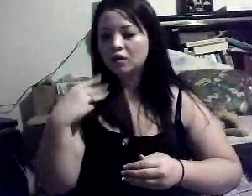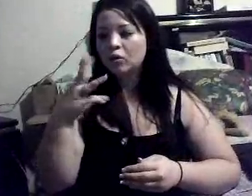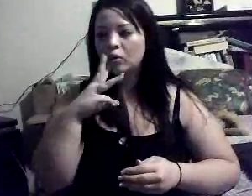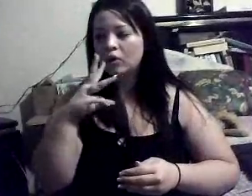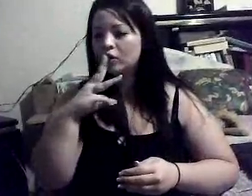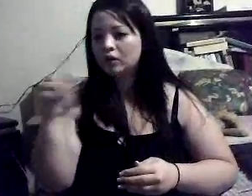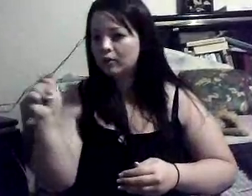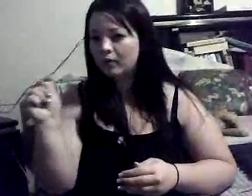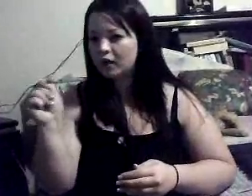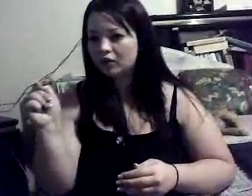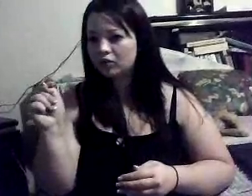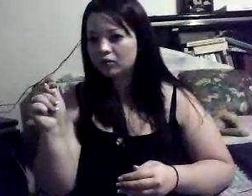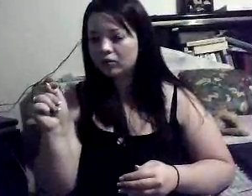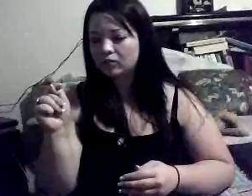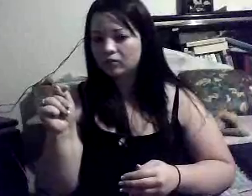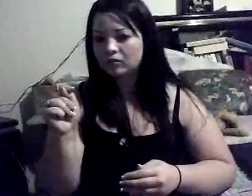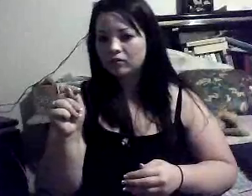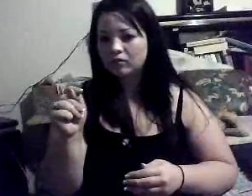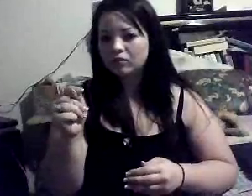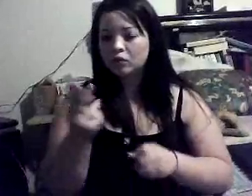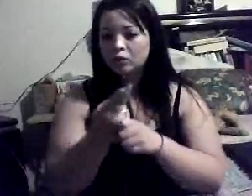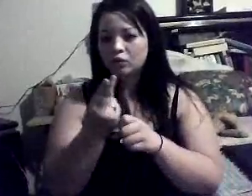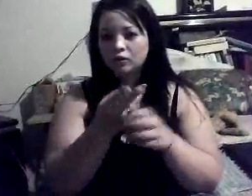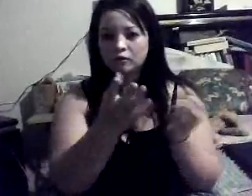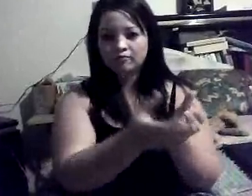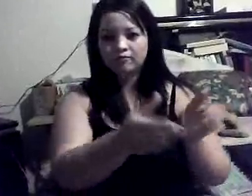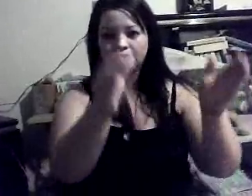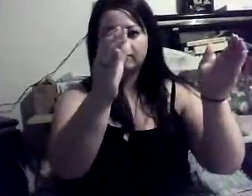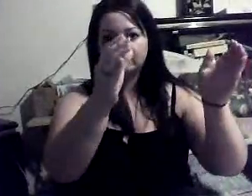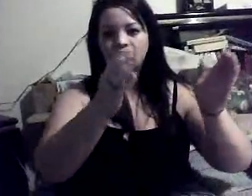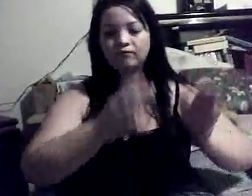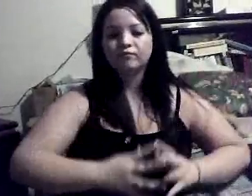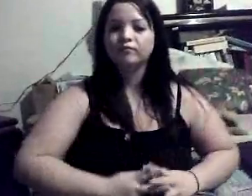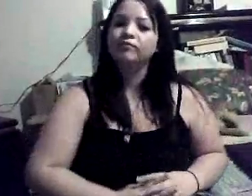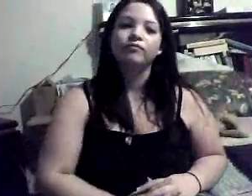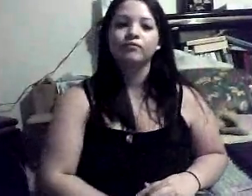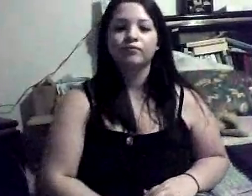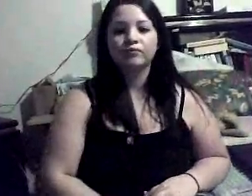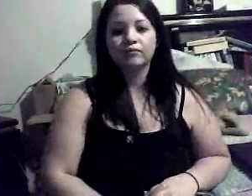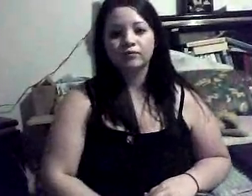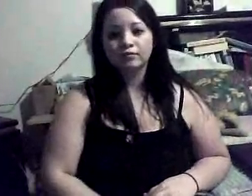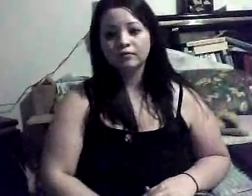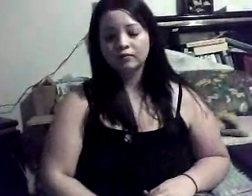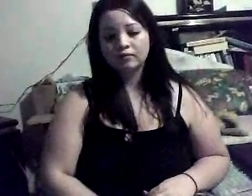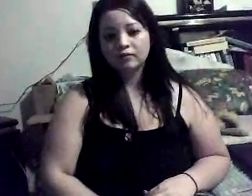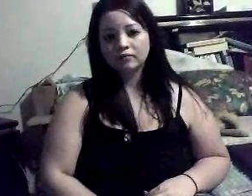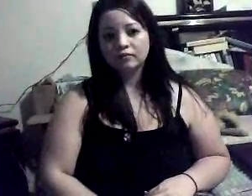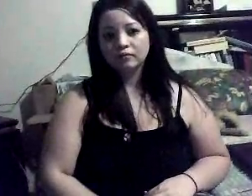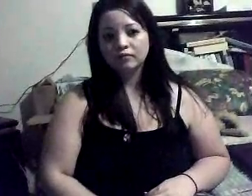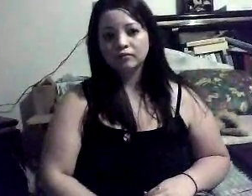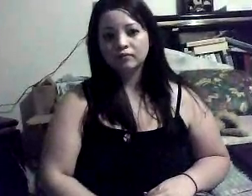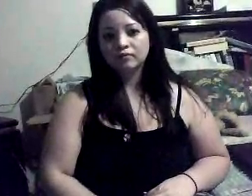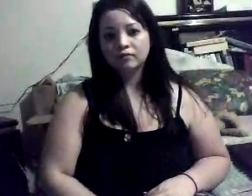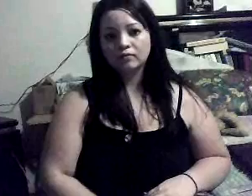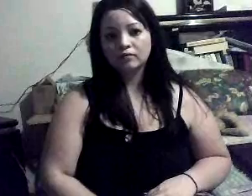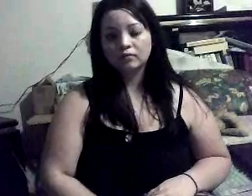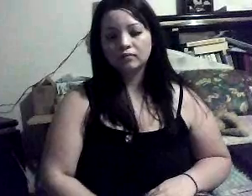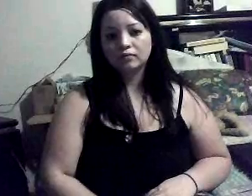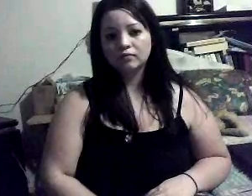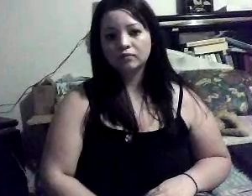Later on, when my grandparents died, I attended the auction, where unfortunately everything was auctioned